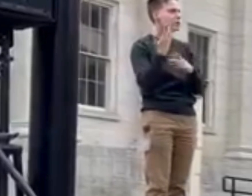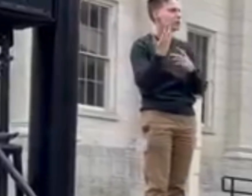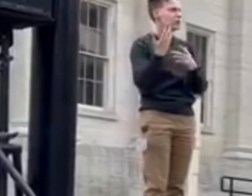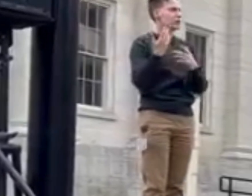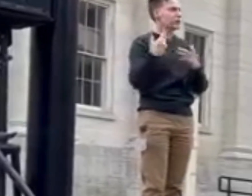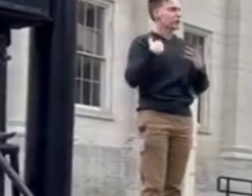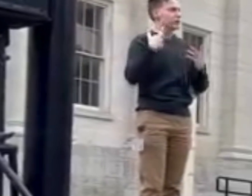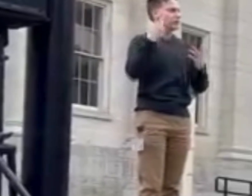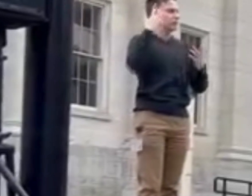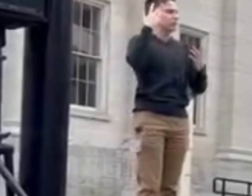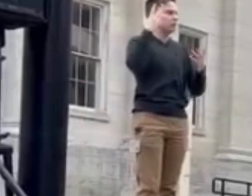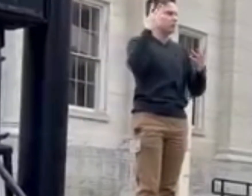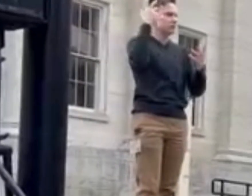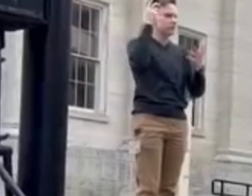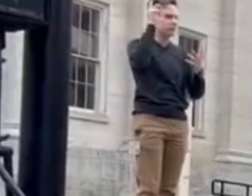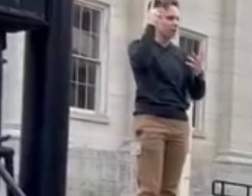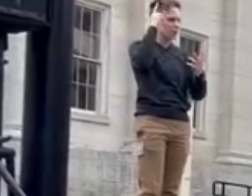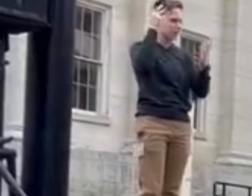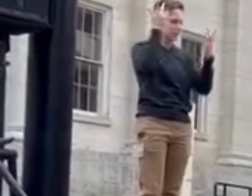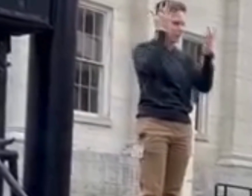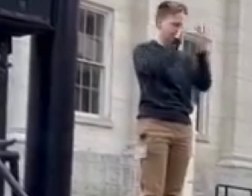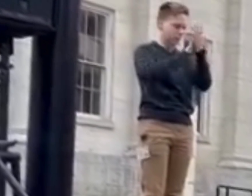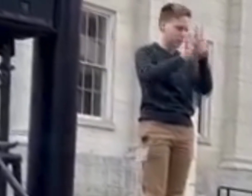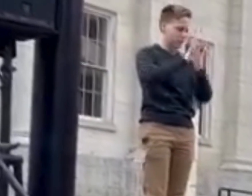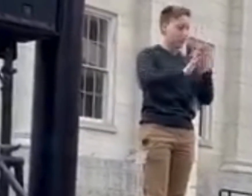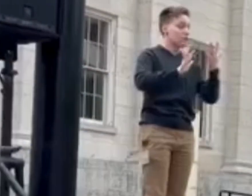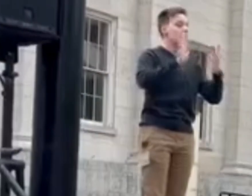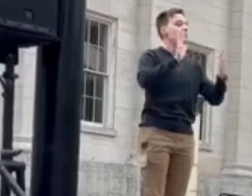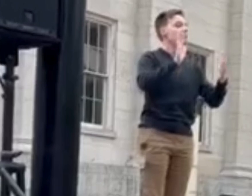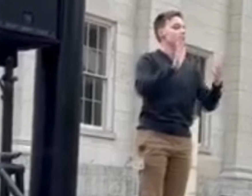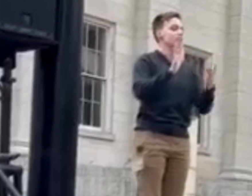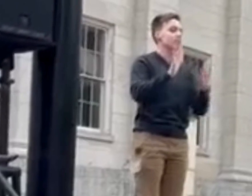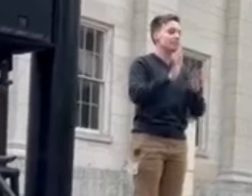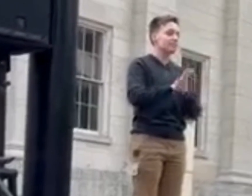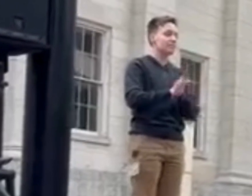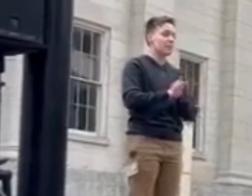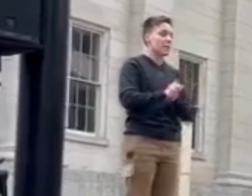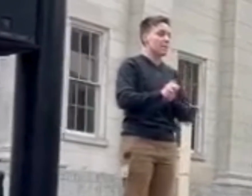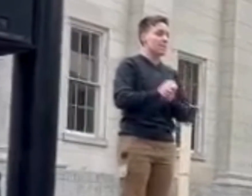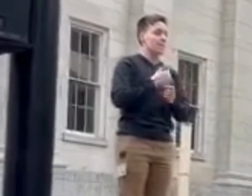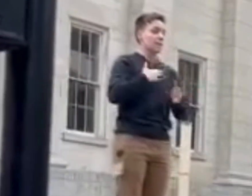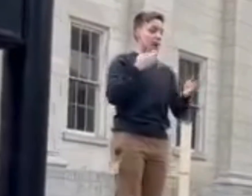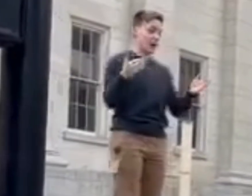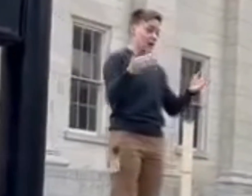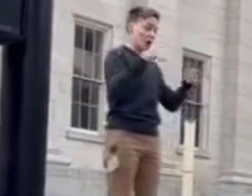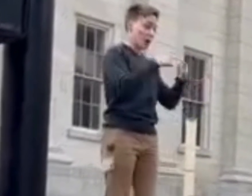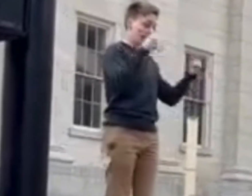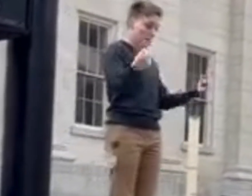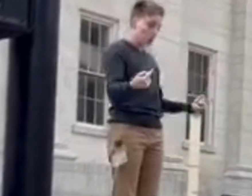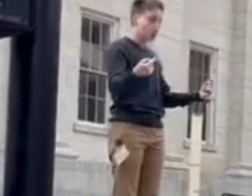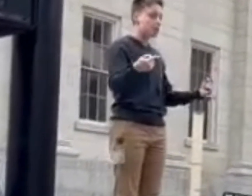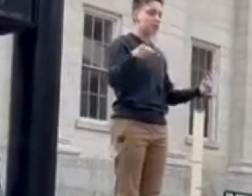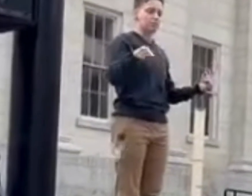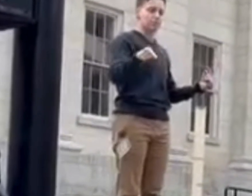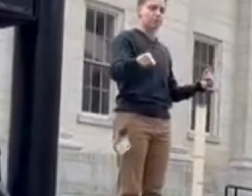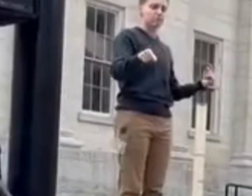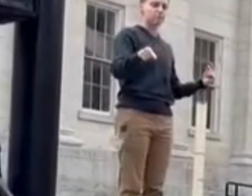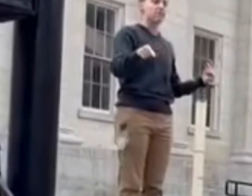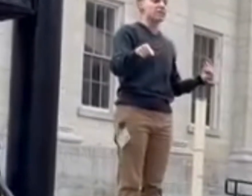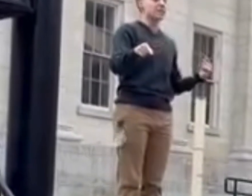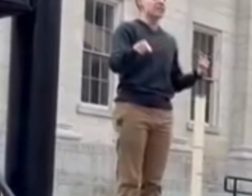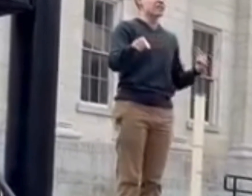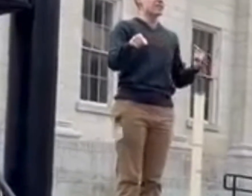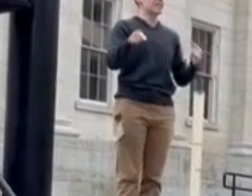it all runs together. Yeah. But the person who would become my opponent is the one who introduced the